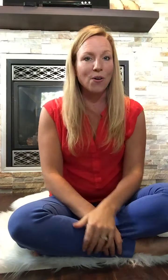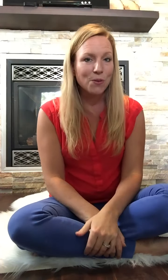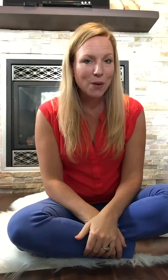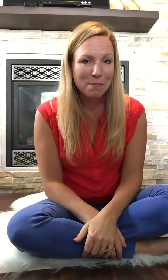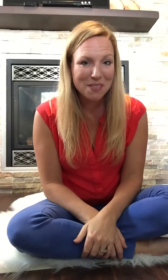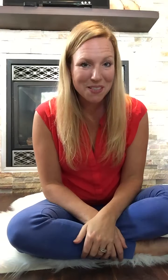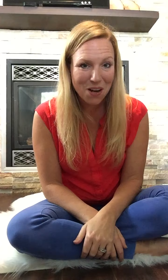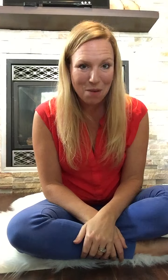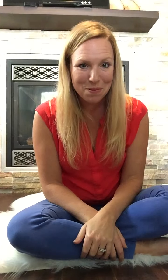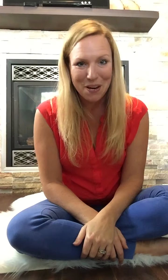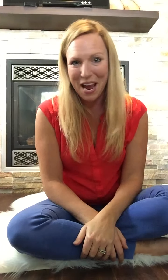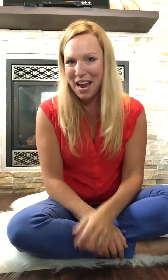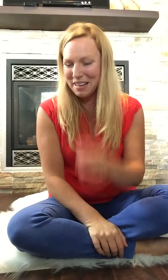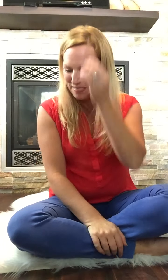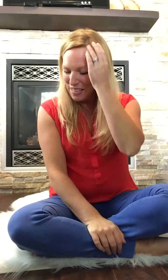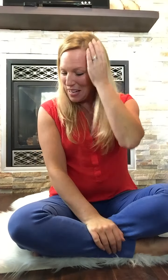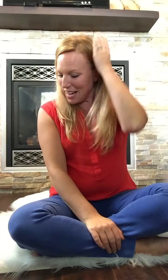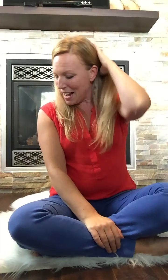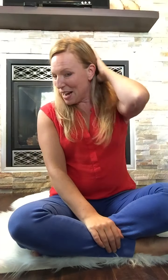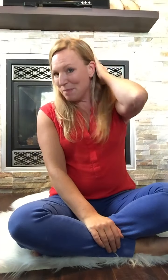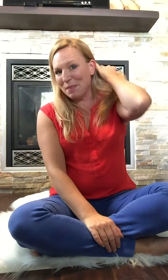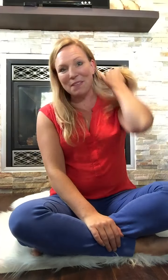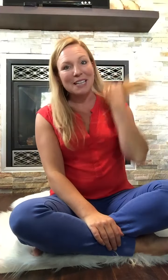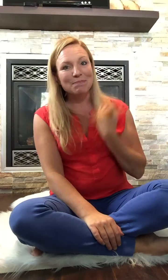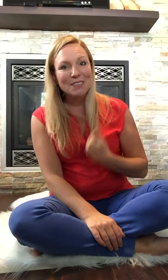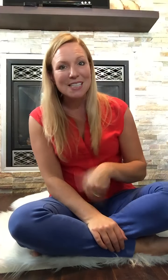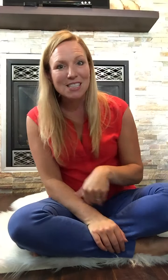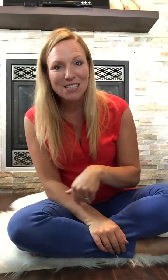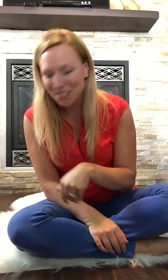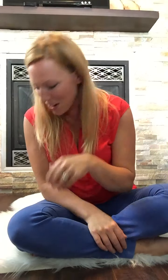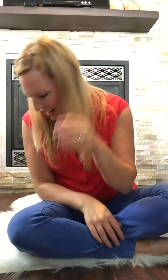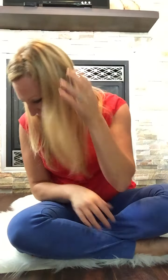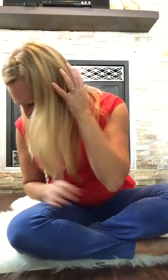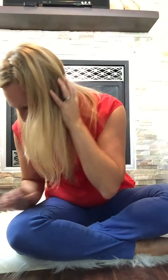all the way up to the top, okay? All right, let's start it.